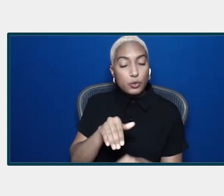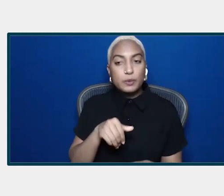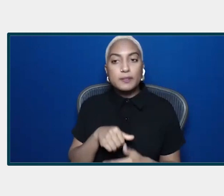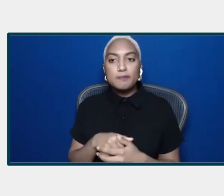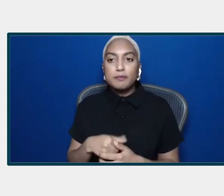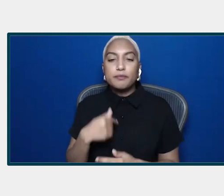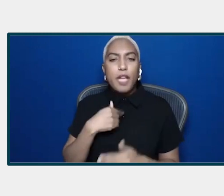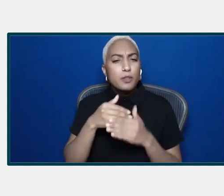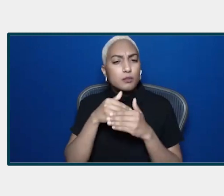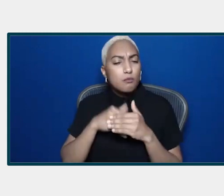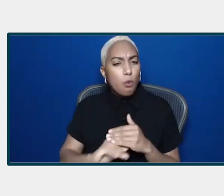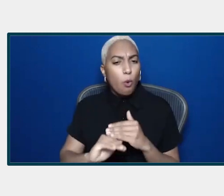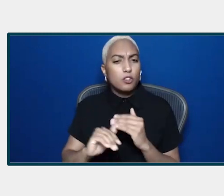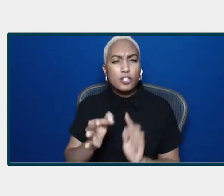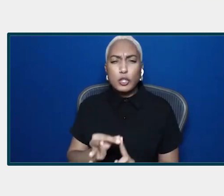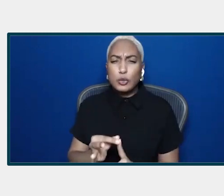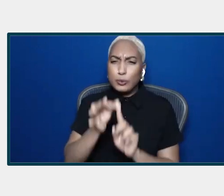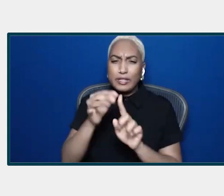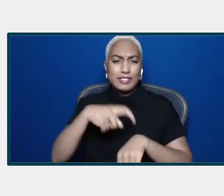of the return to light.